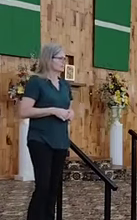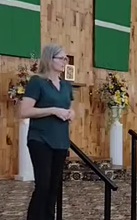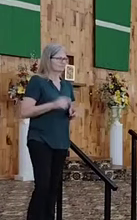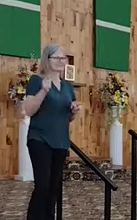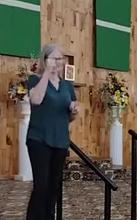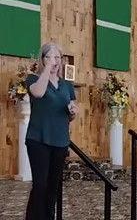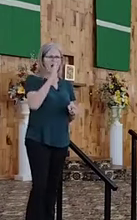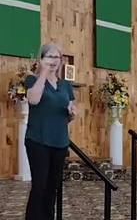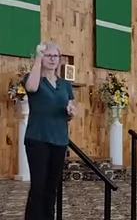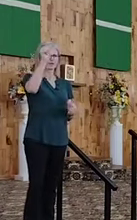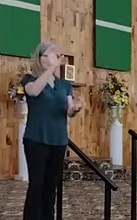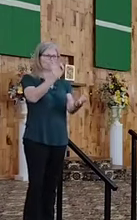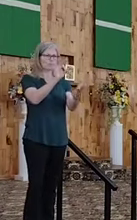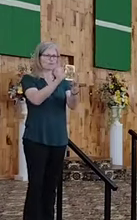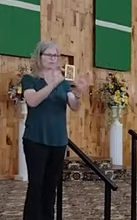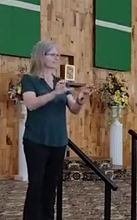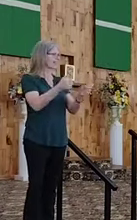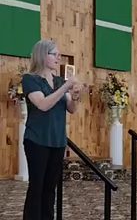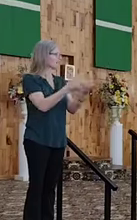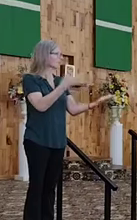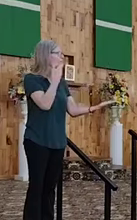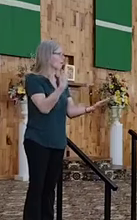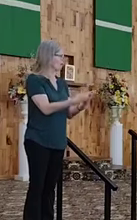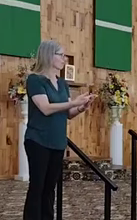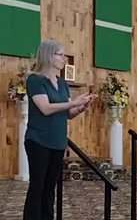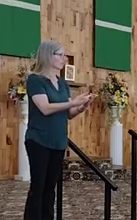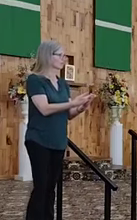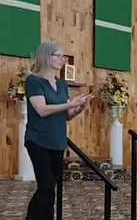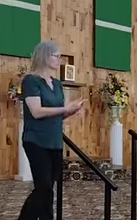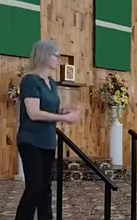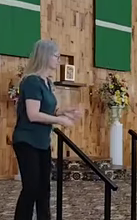He does all things well.